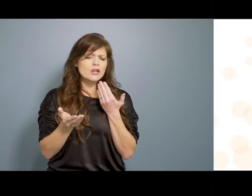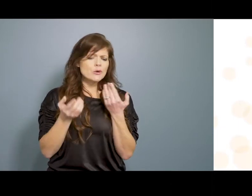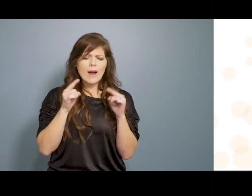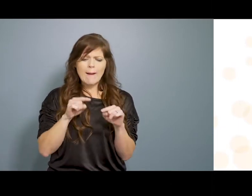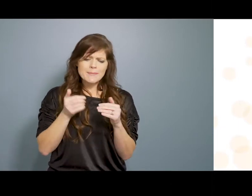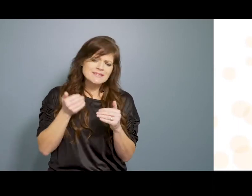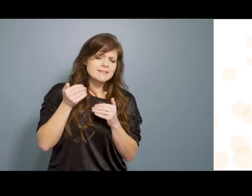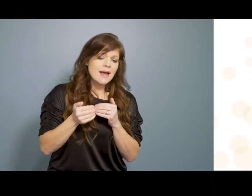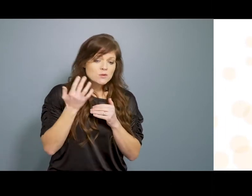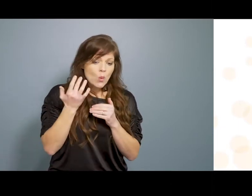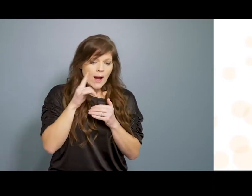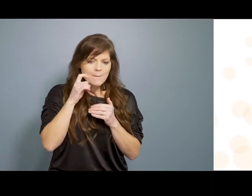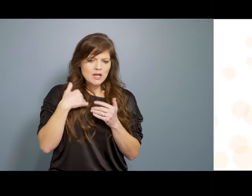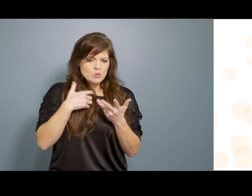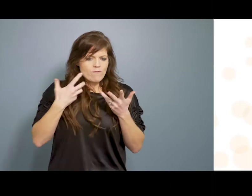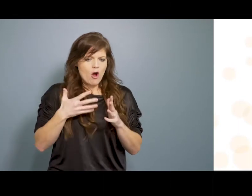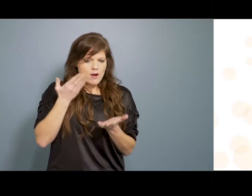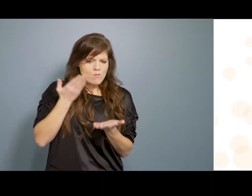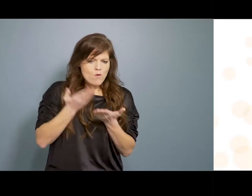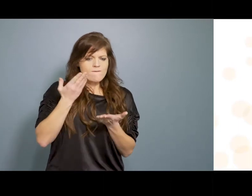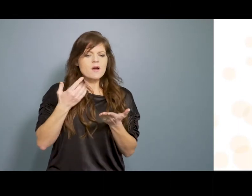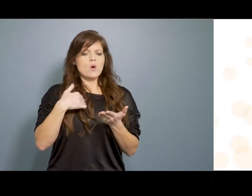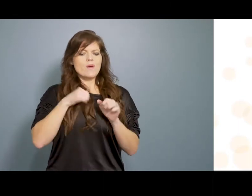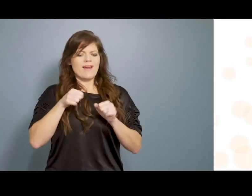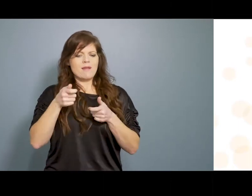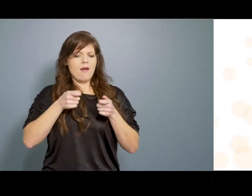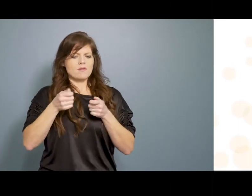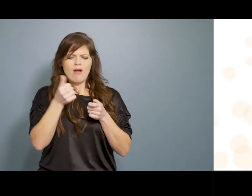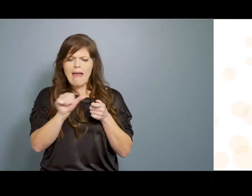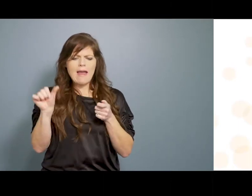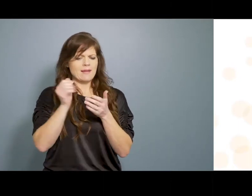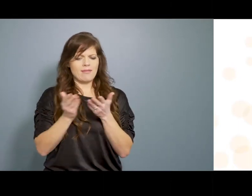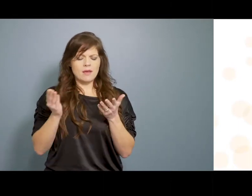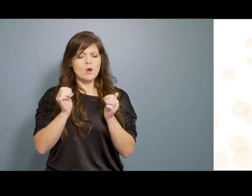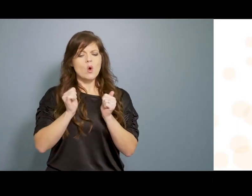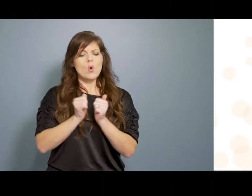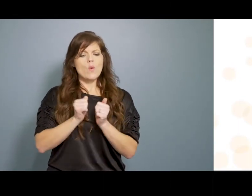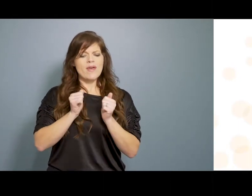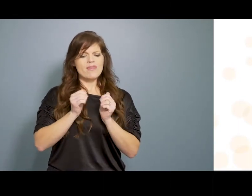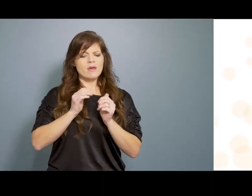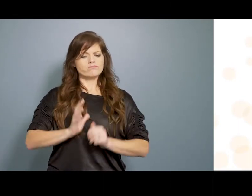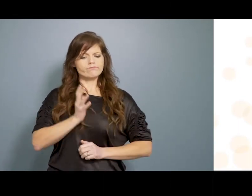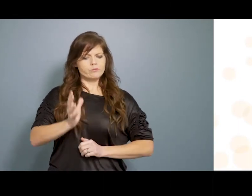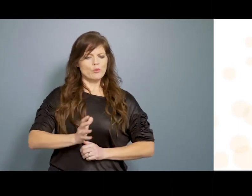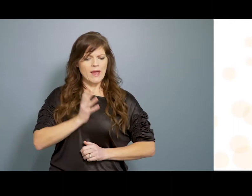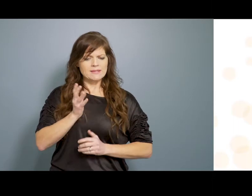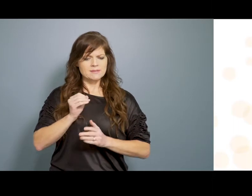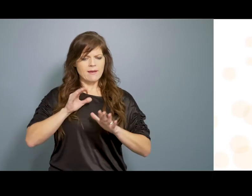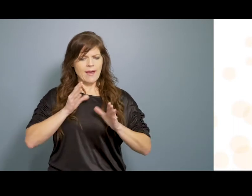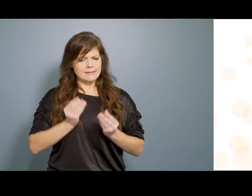next because we have proven that we can handle it with grace and dignity. with true